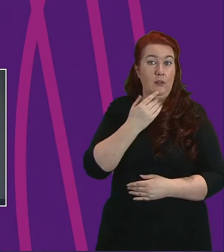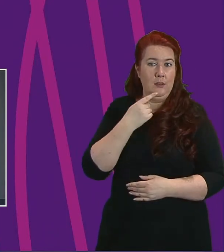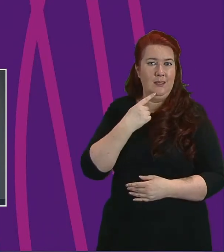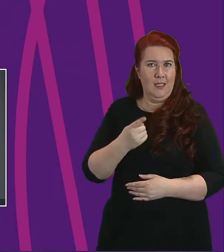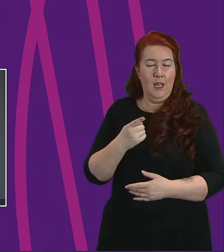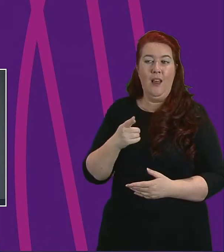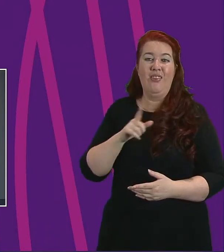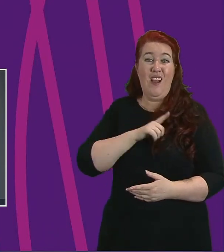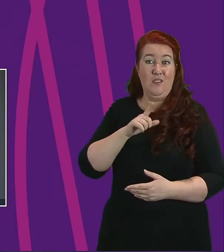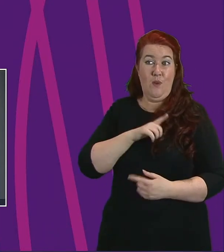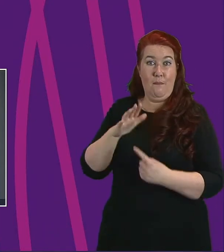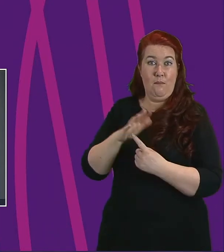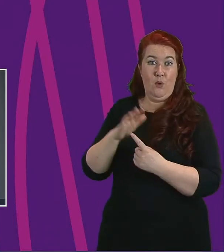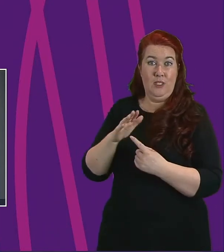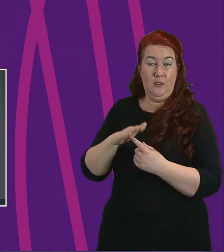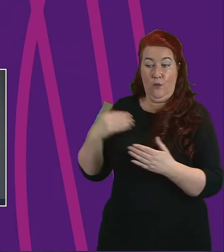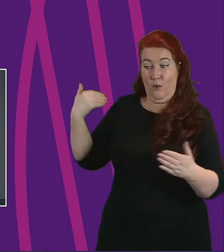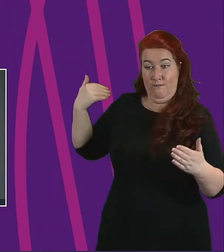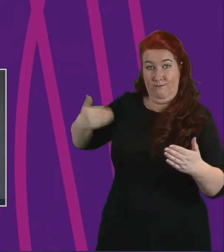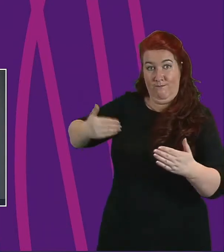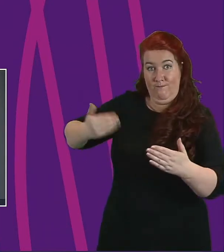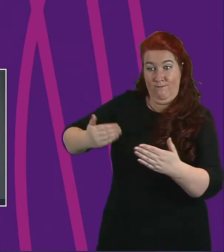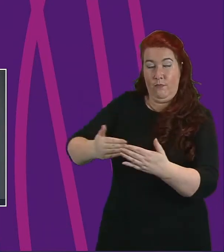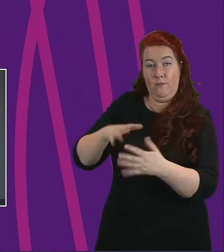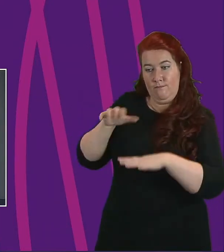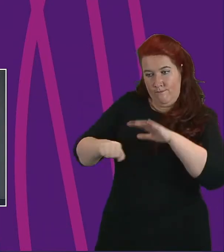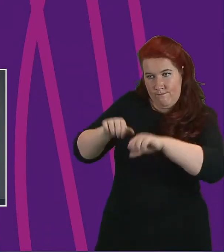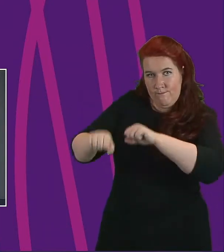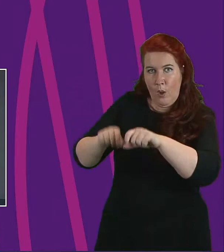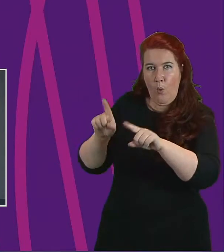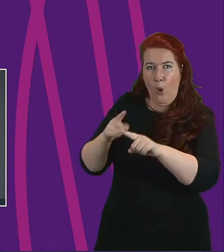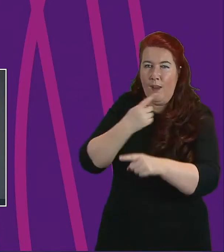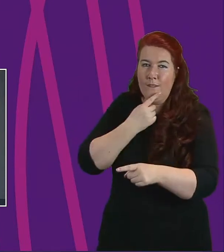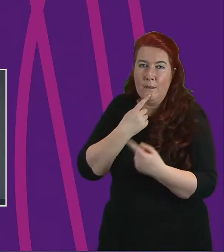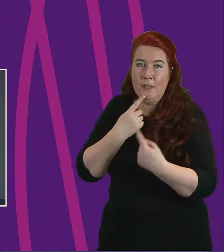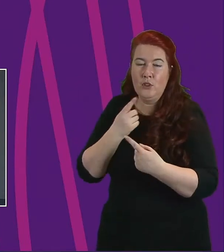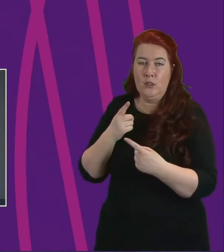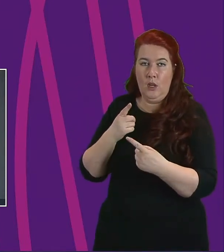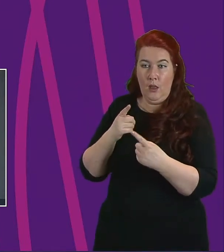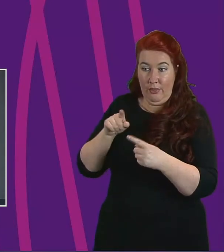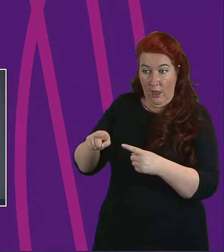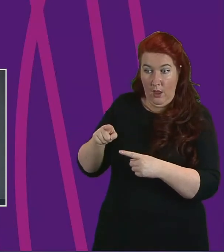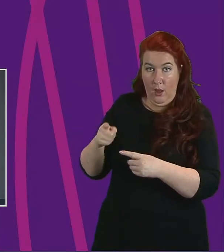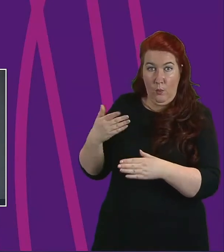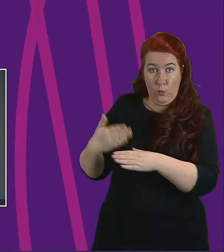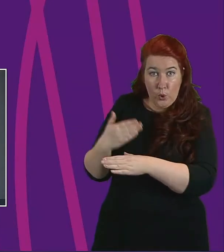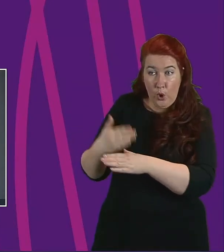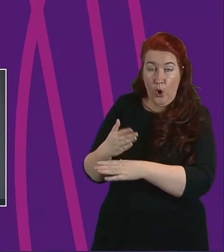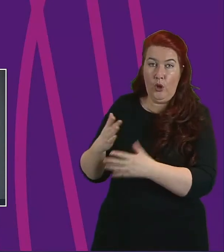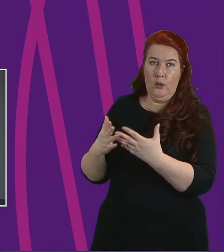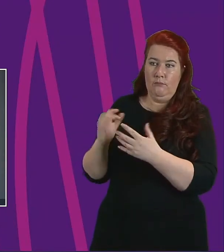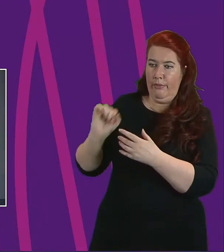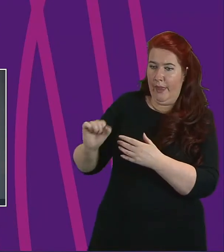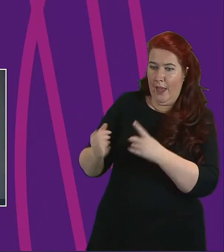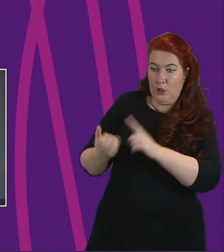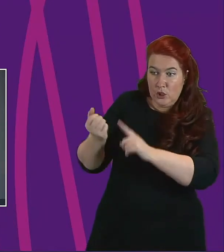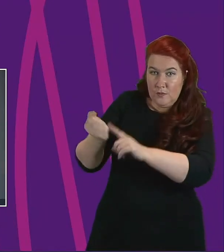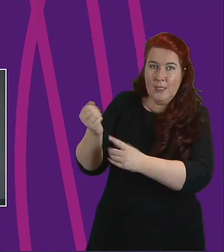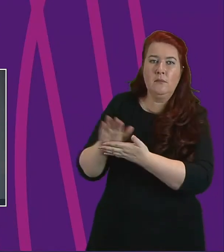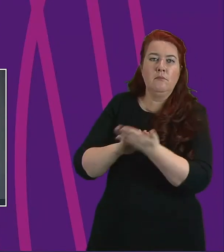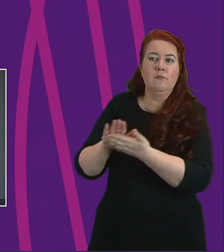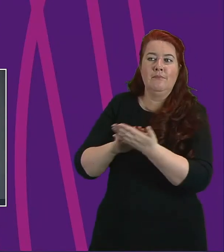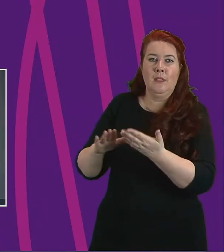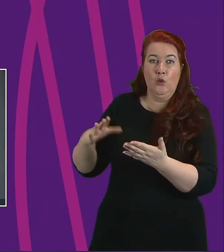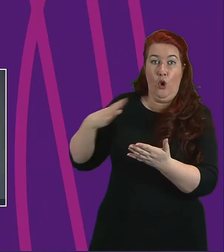of the performance and the achievements of young people to ensure that that can be properly borne in mind in any certification process